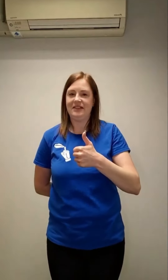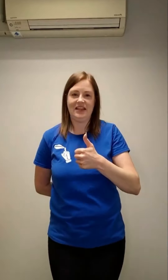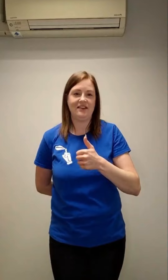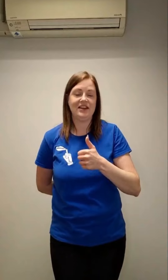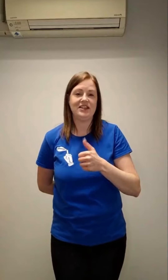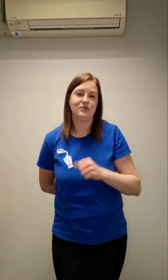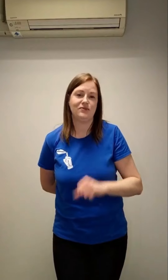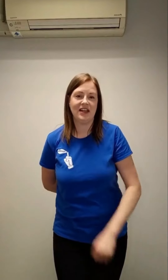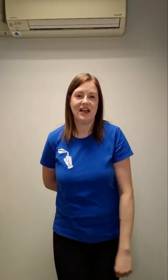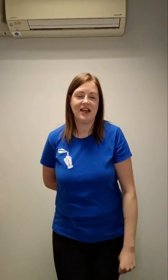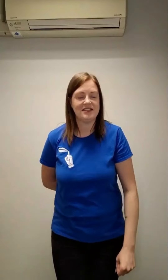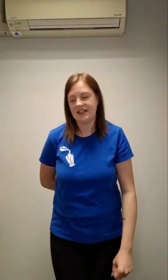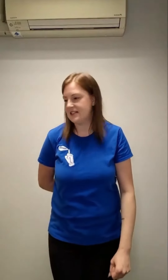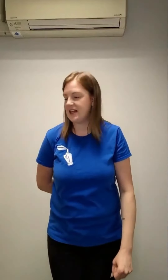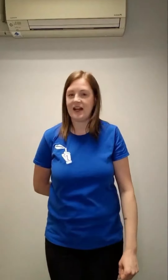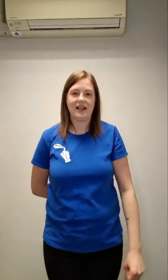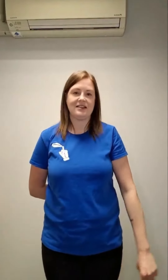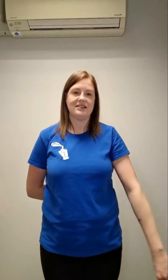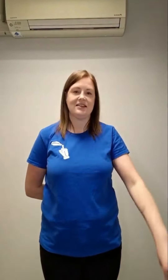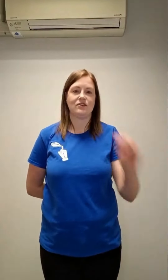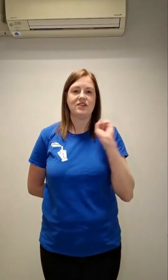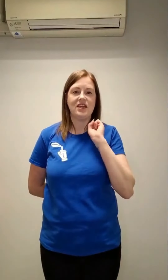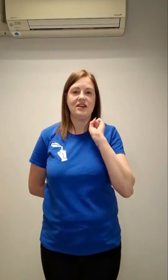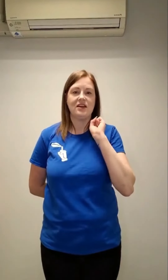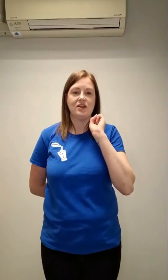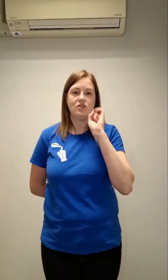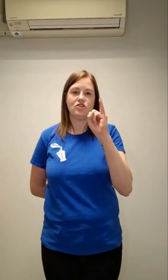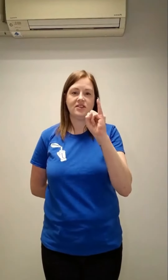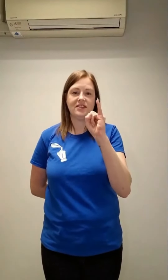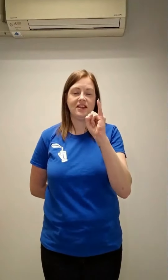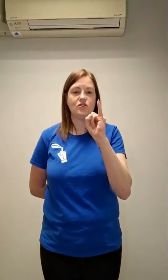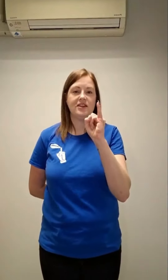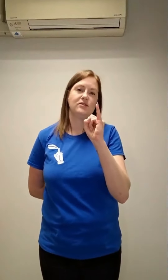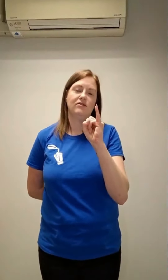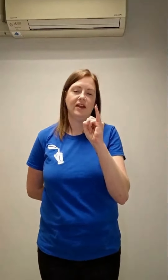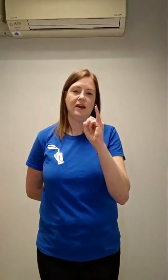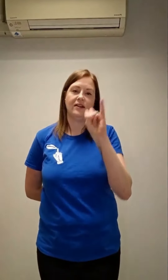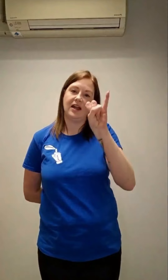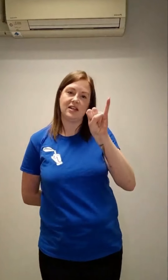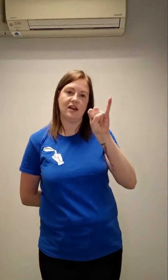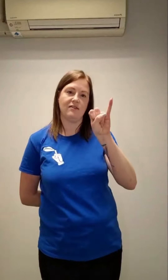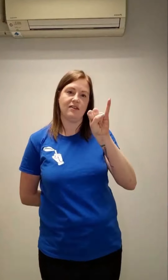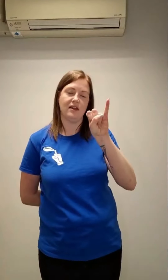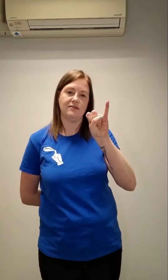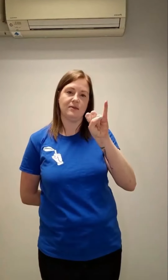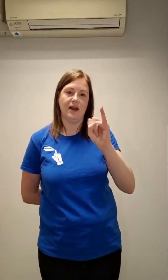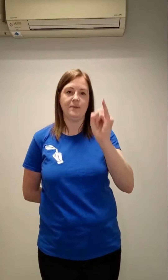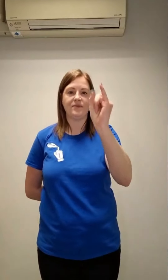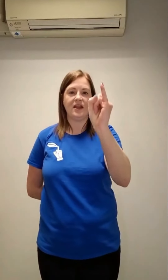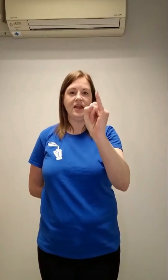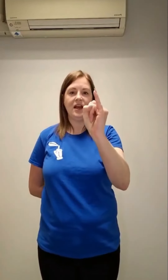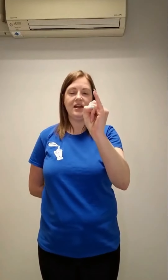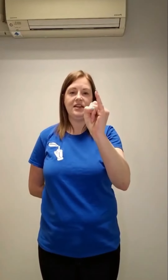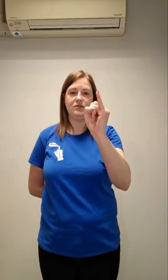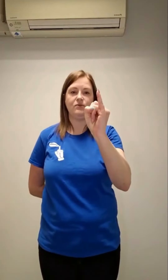have a little finger hand, exactly as it says on the tin. You just extend your little finger and tuck everything else away. A little